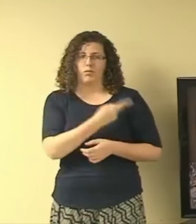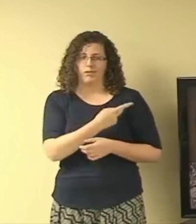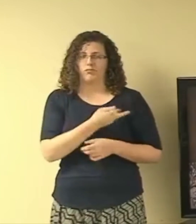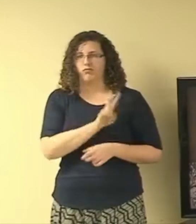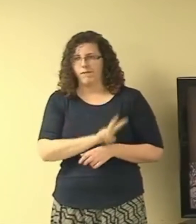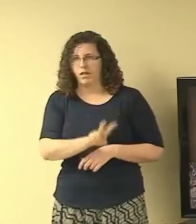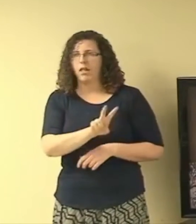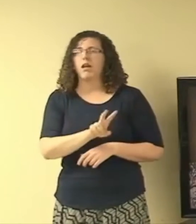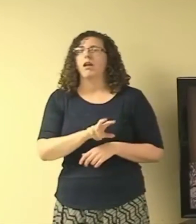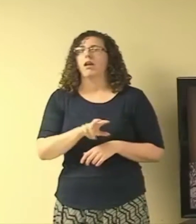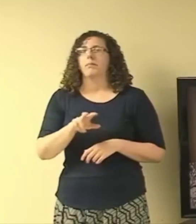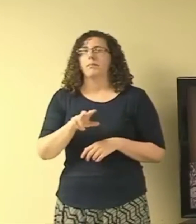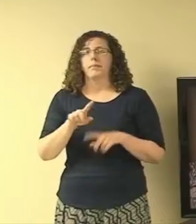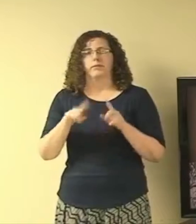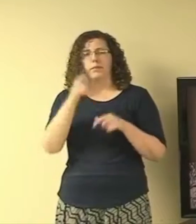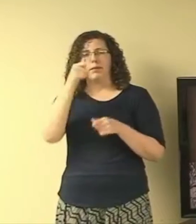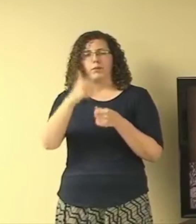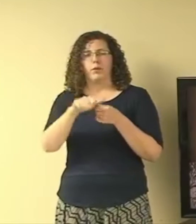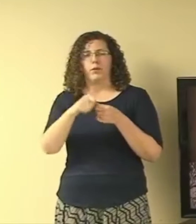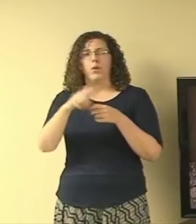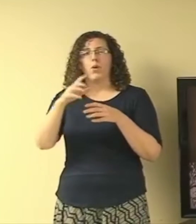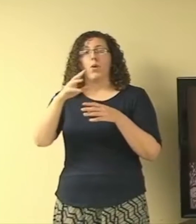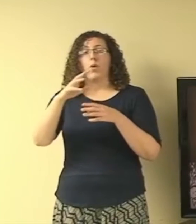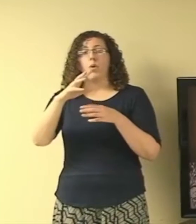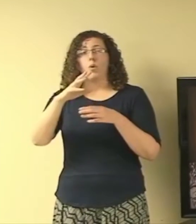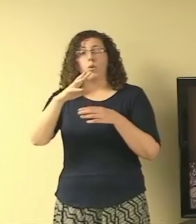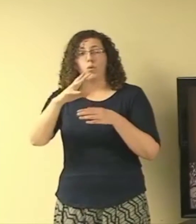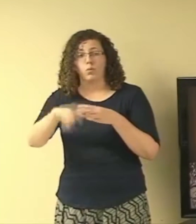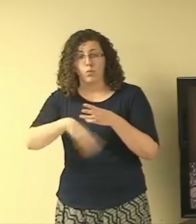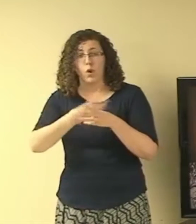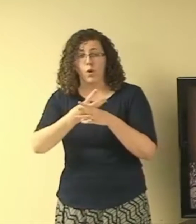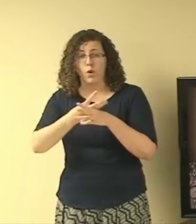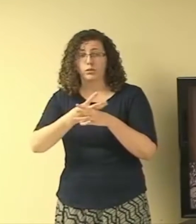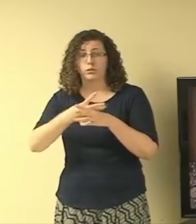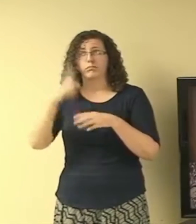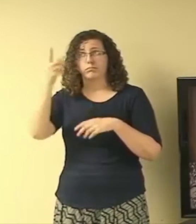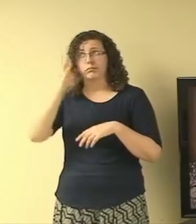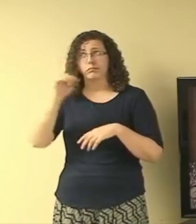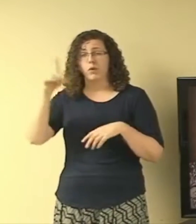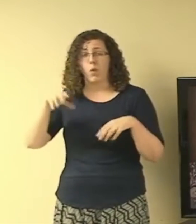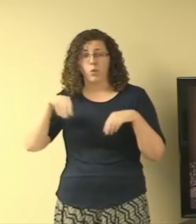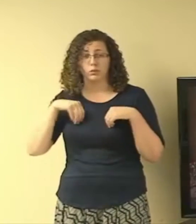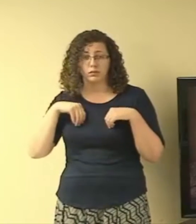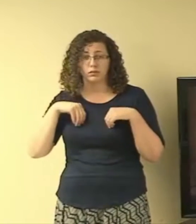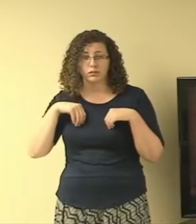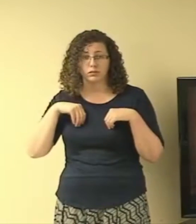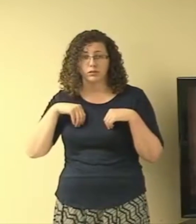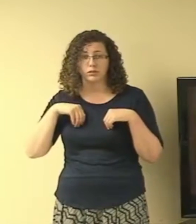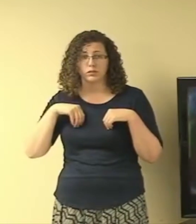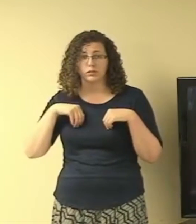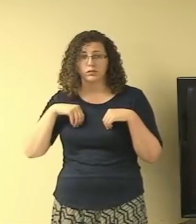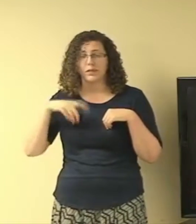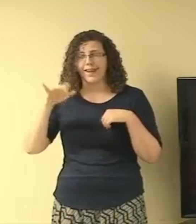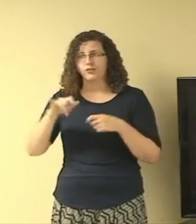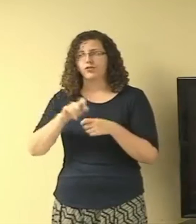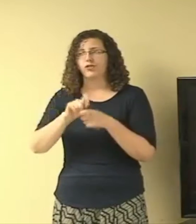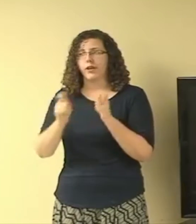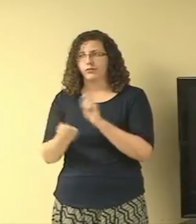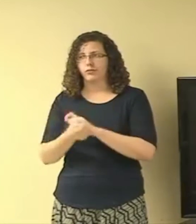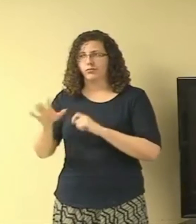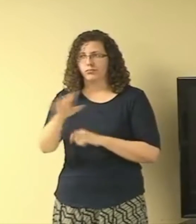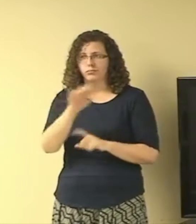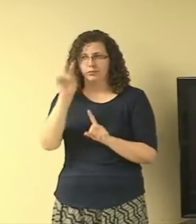thereof. He owns it. We don't own it. You got to start there. And it changes the way you handle